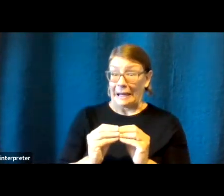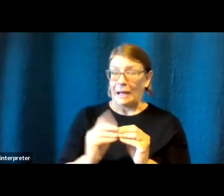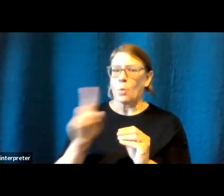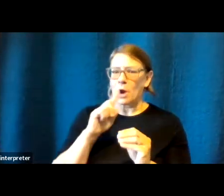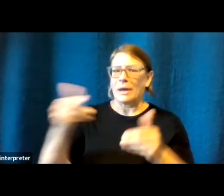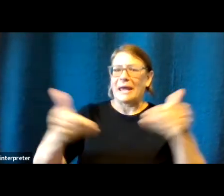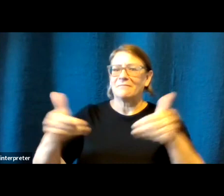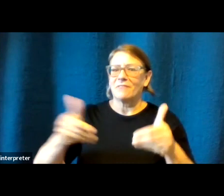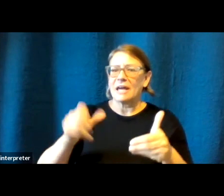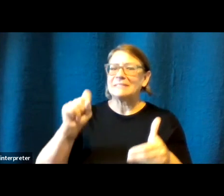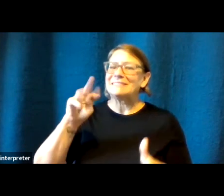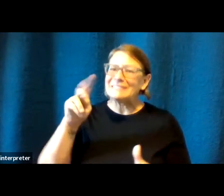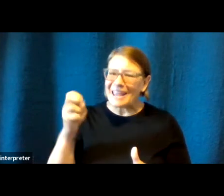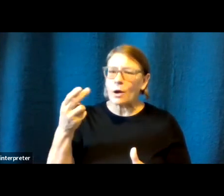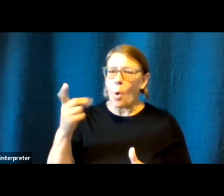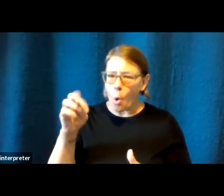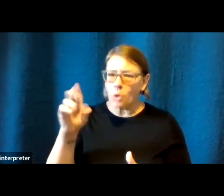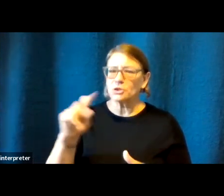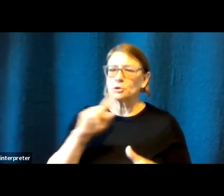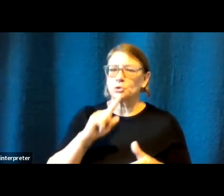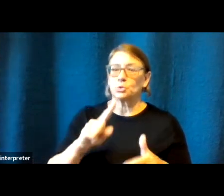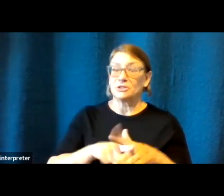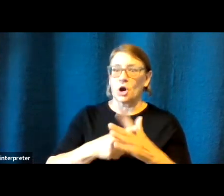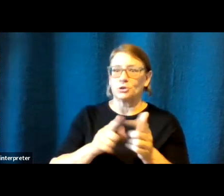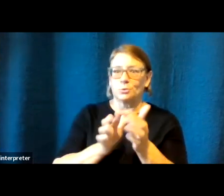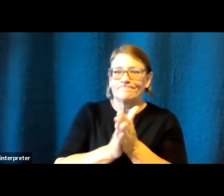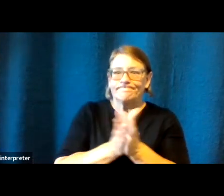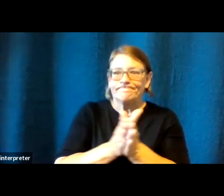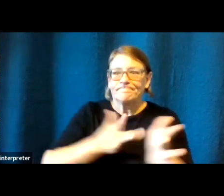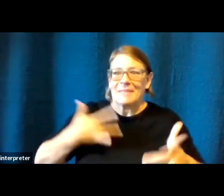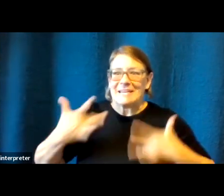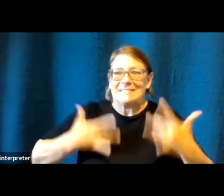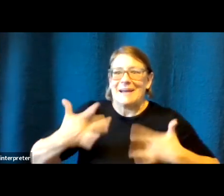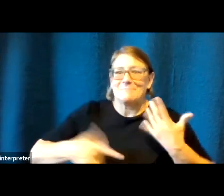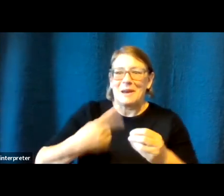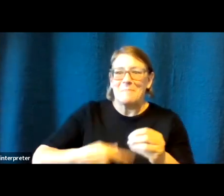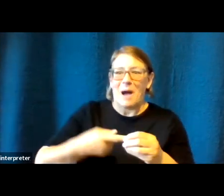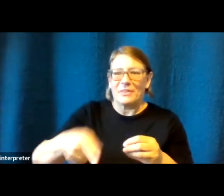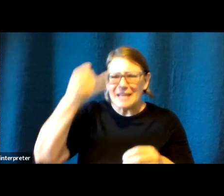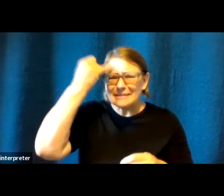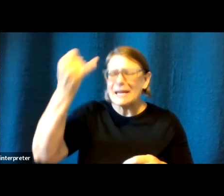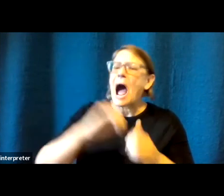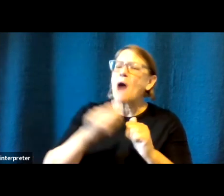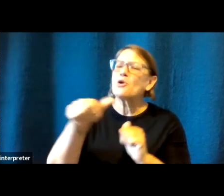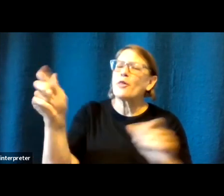invite stakeholders to begin to build some excitement about this idea. How do people feel about